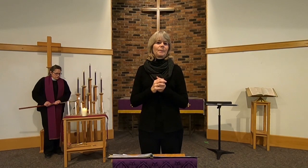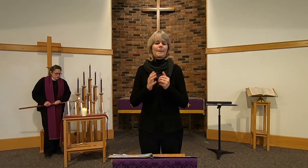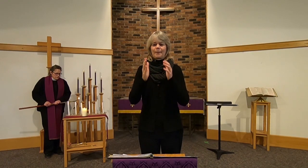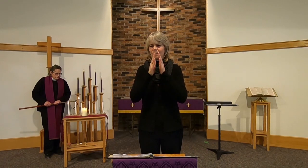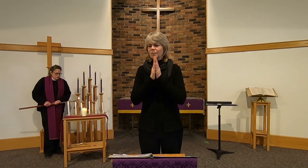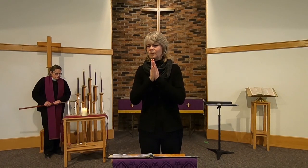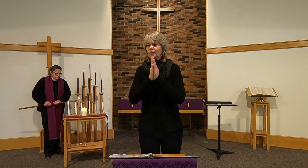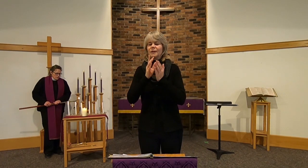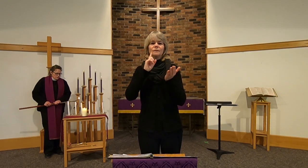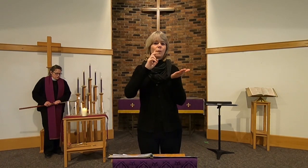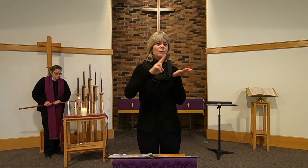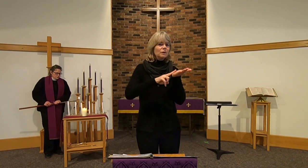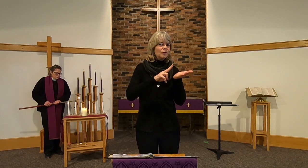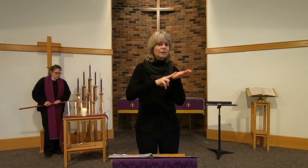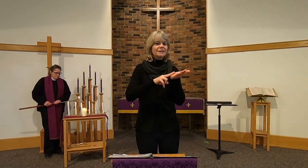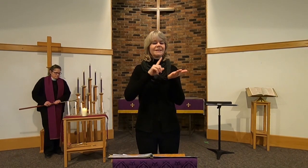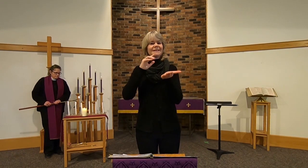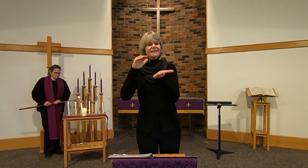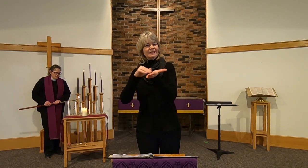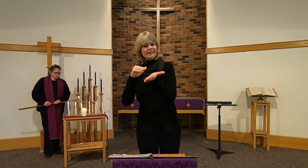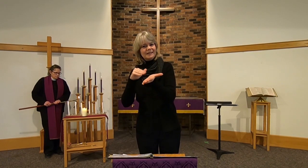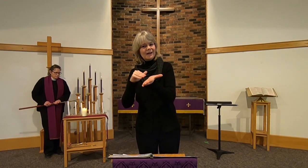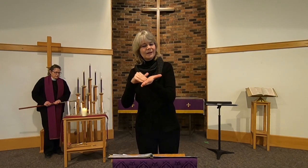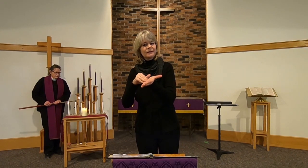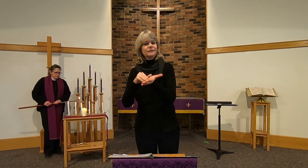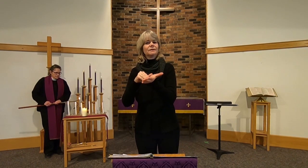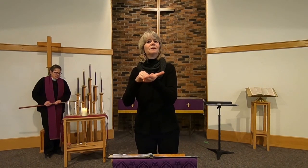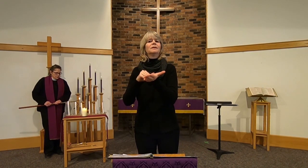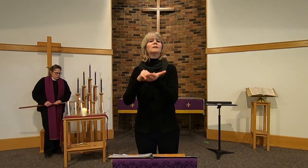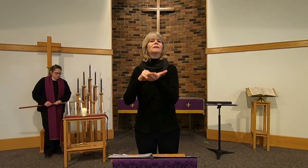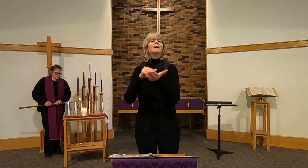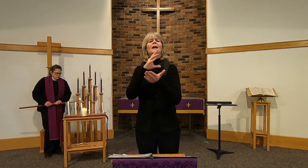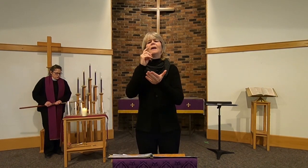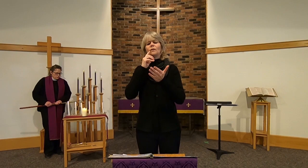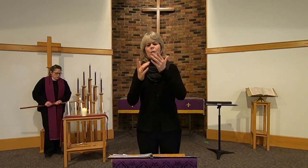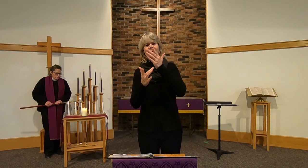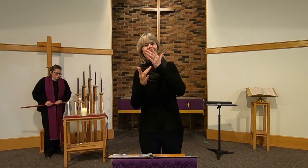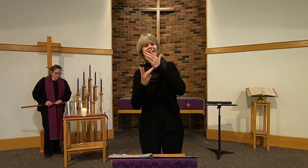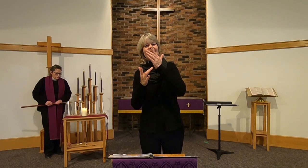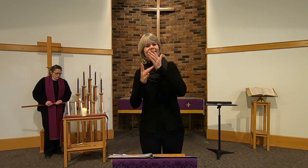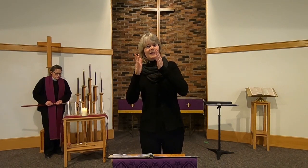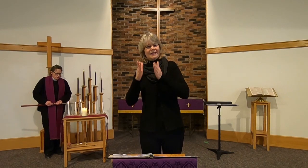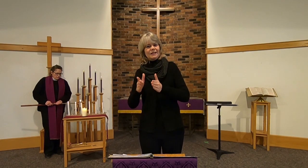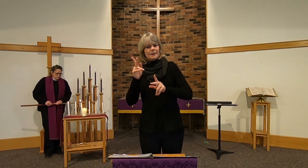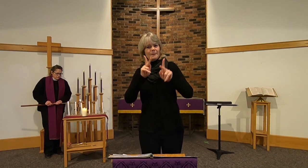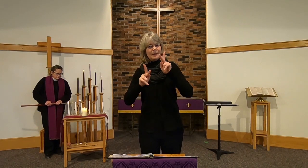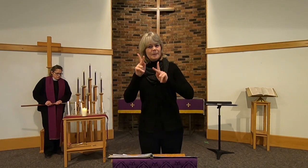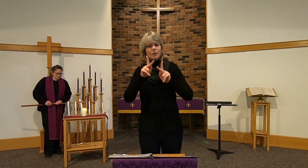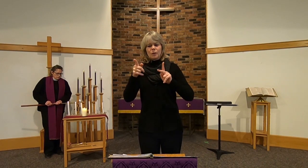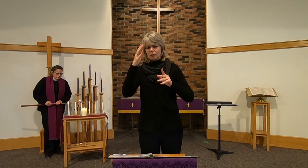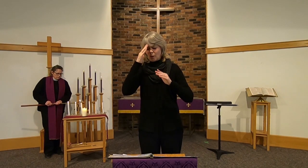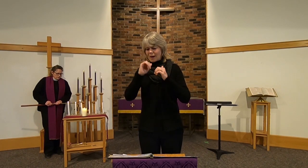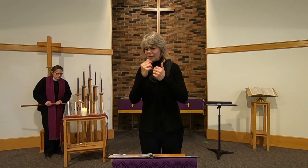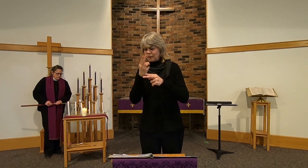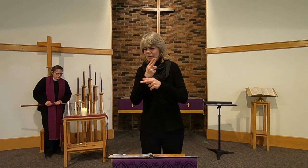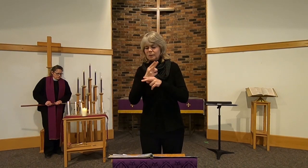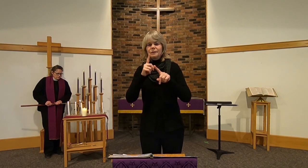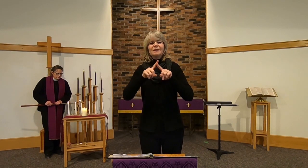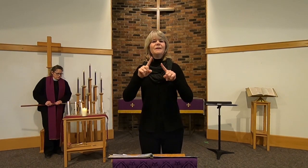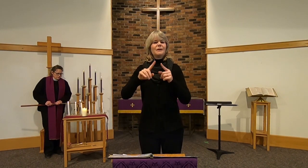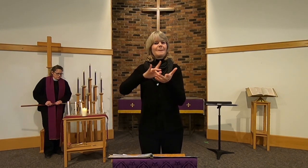for nurses and doctors. We pray for technicians who know how to use